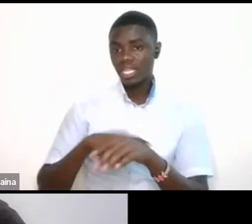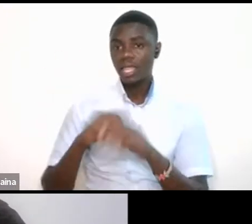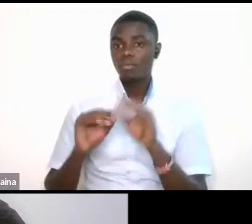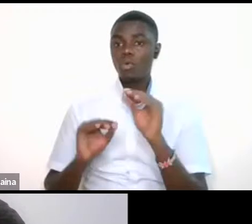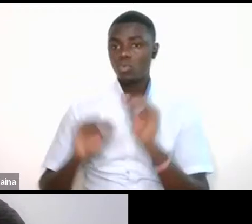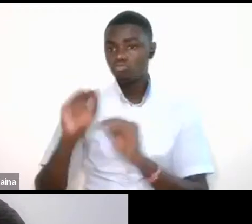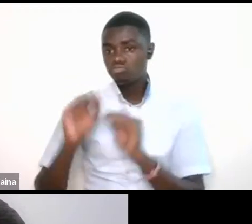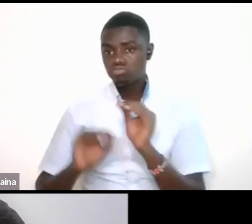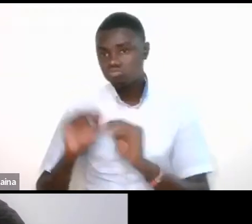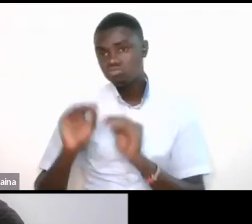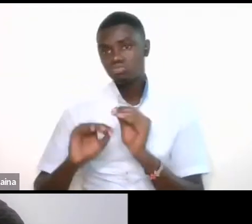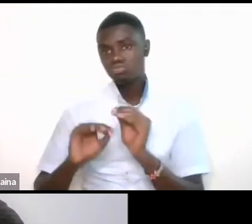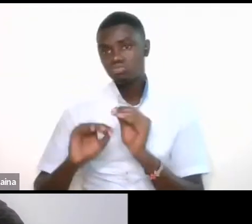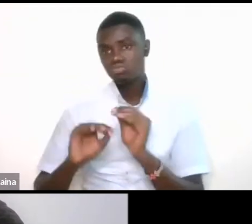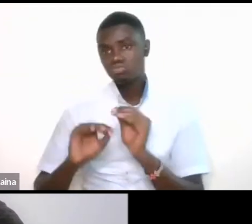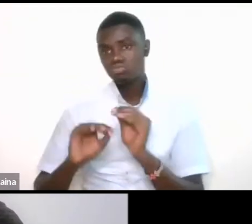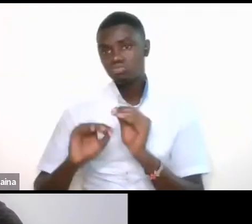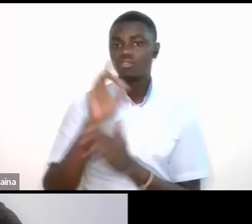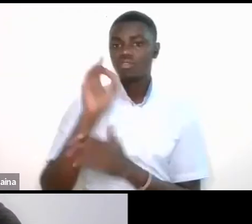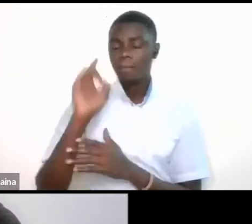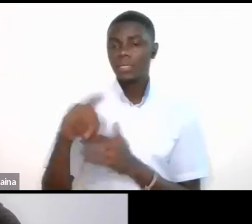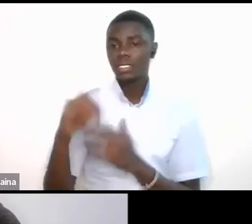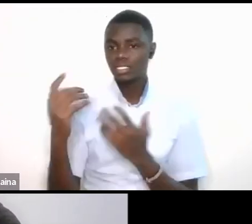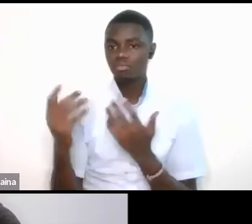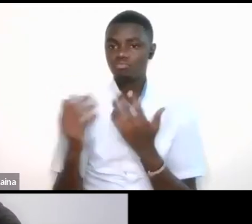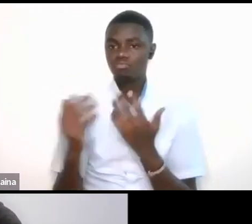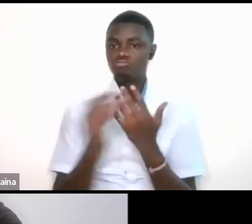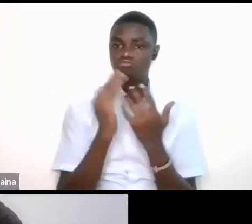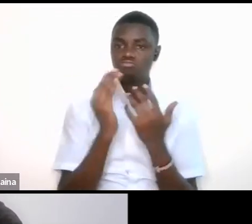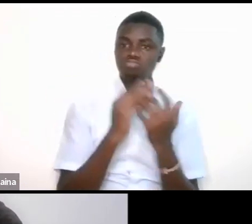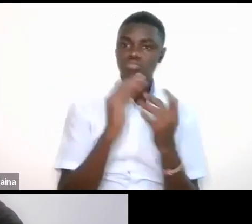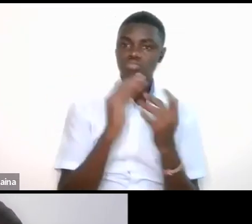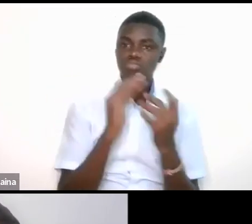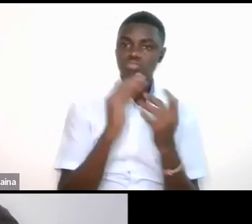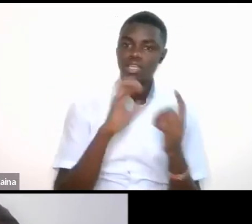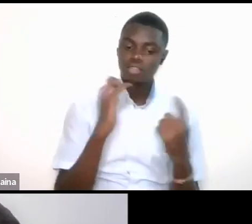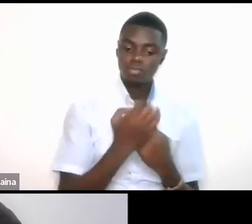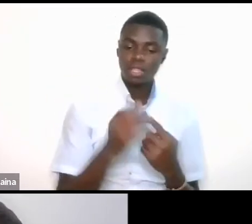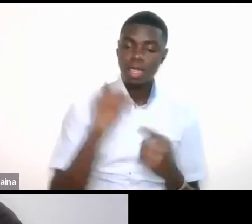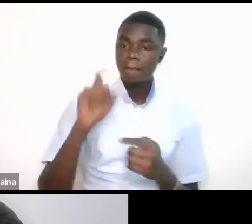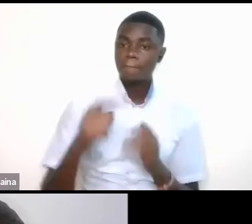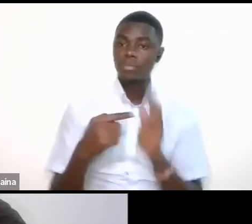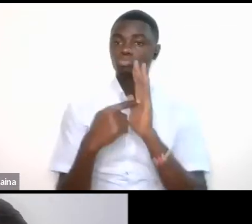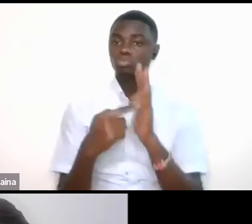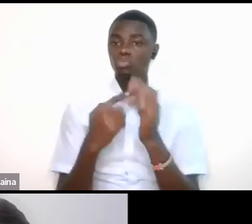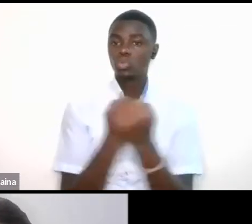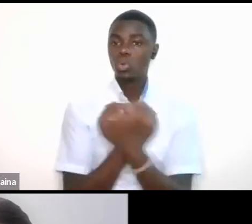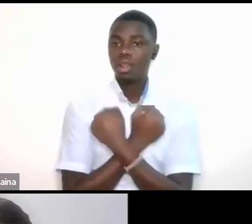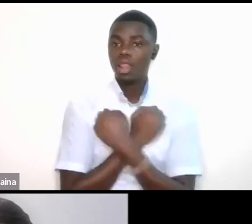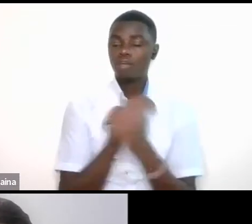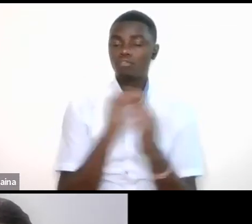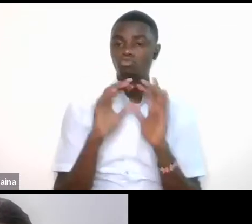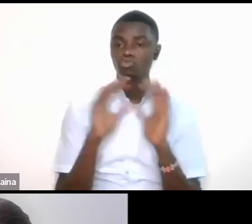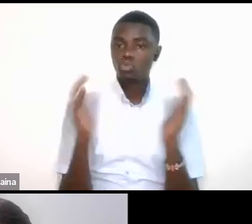take care of the environment. We need to show love to the universe. I think we need to